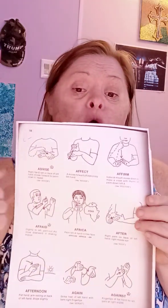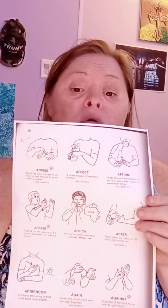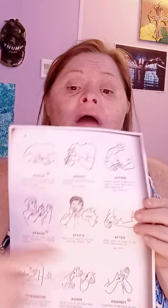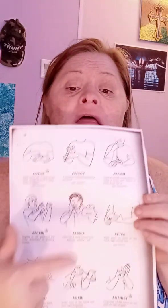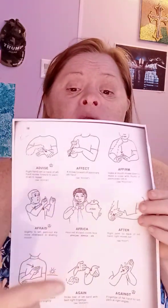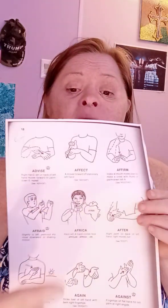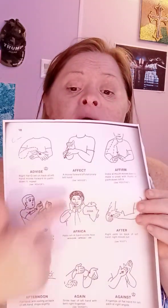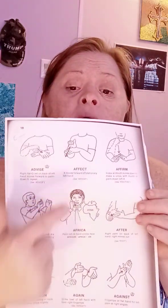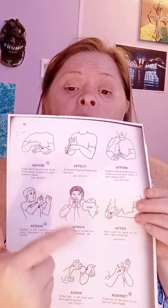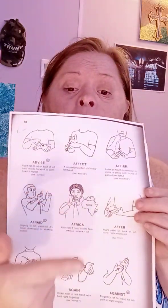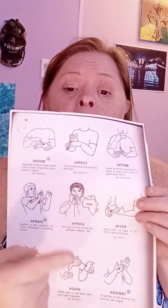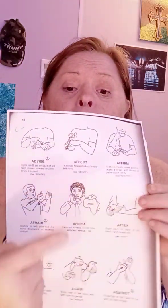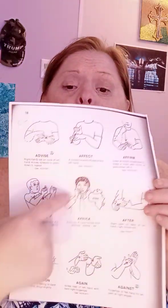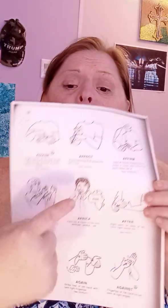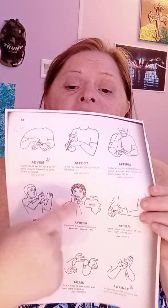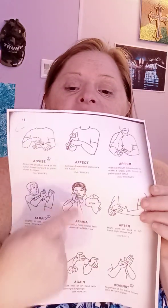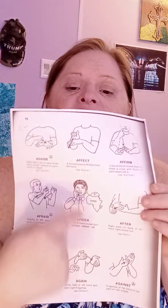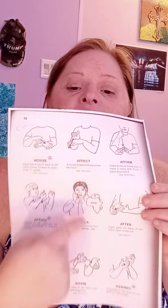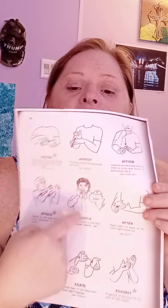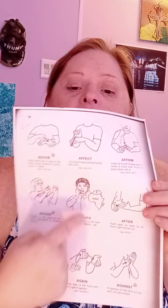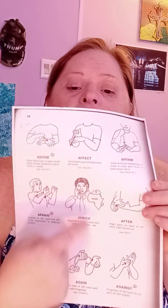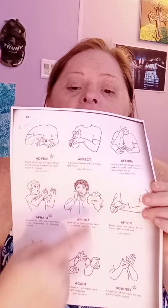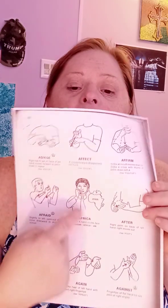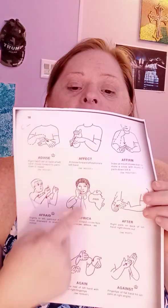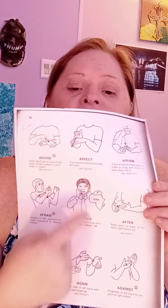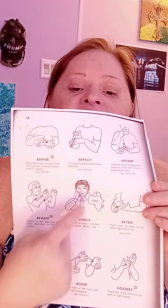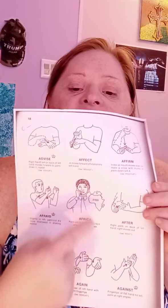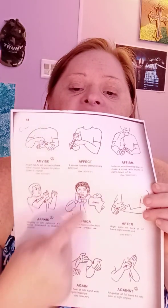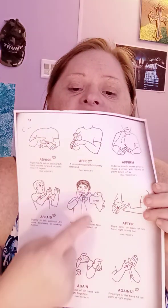word is a point like this